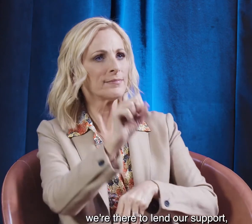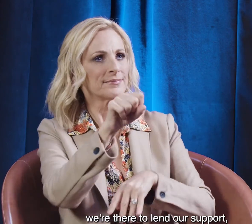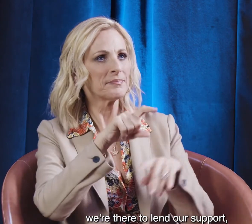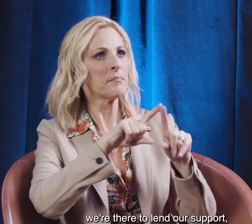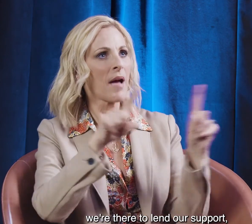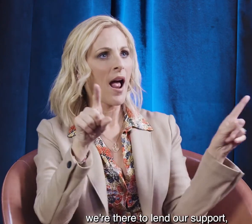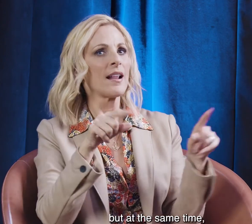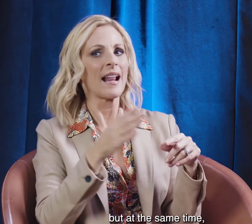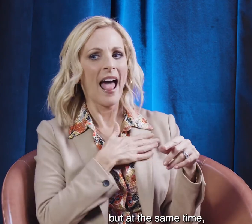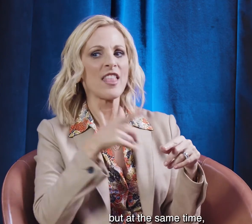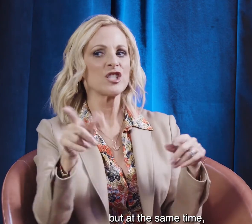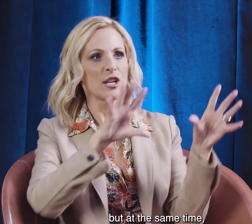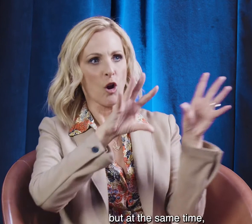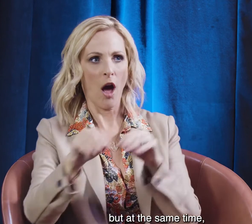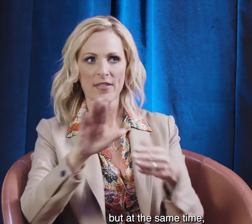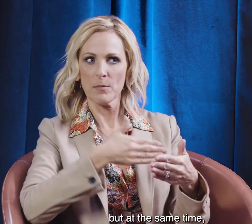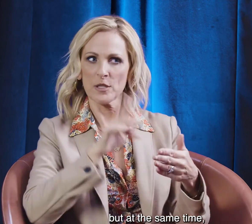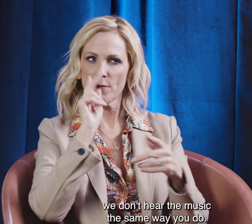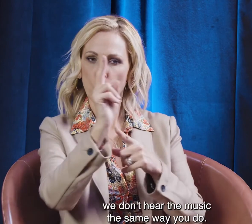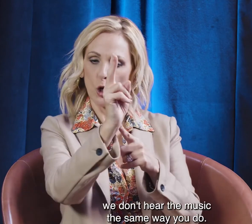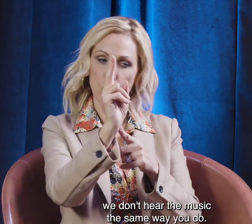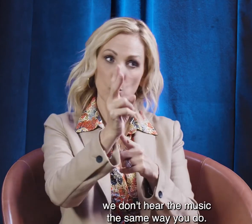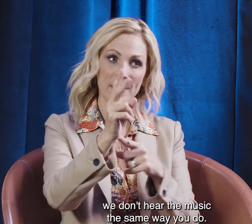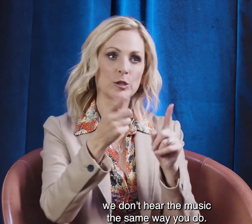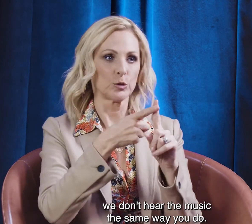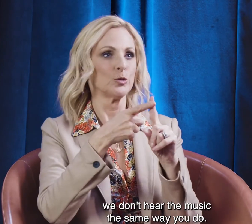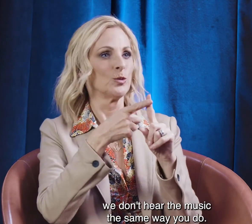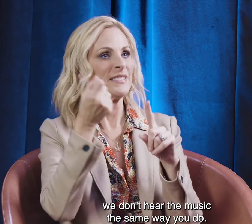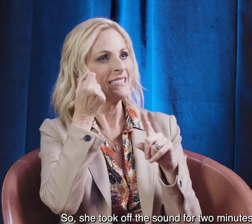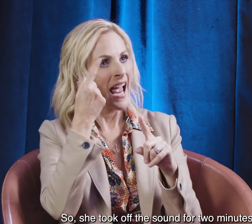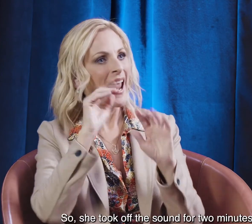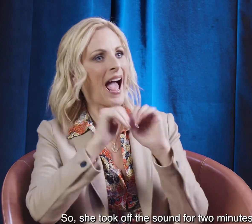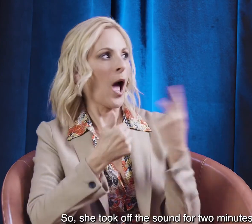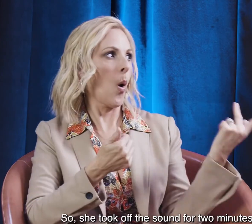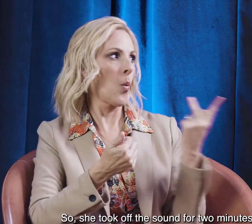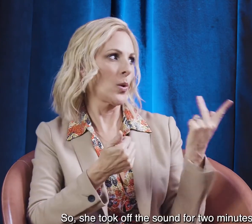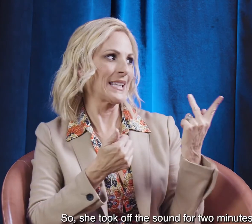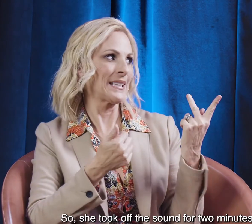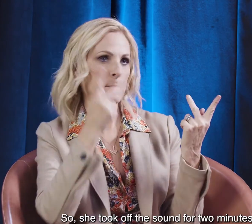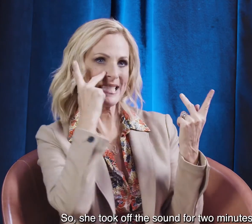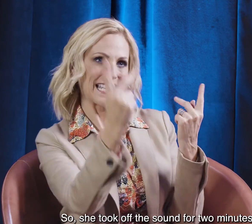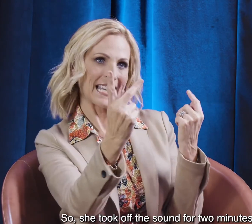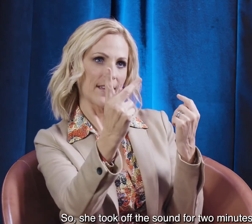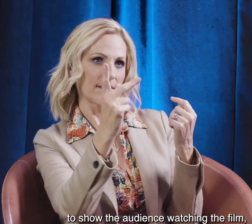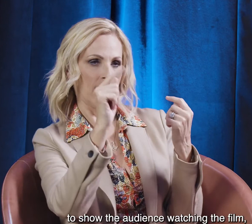to lend our support, but at the same time, we don't hear the music the same way you do. So she took off the sound for 2 minutes to show